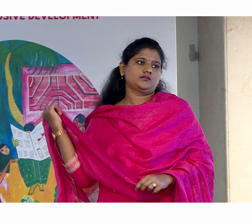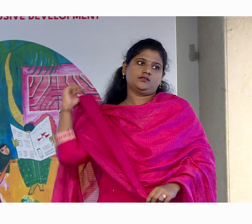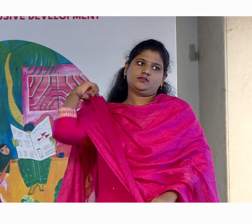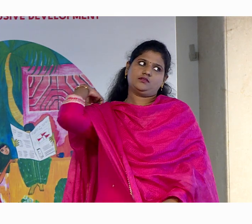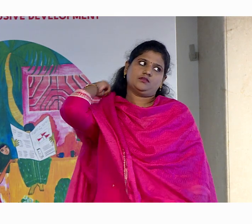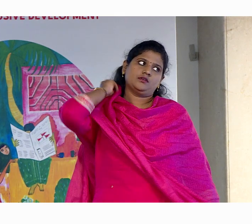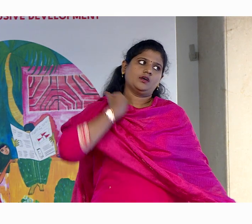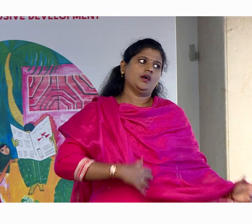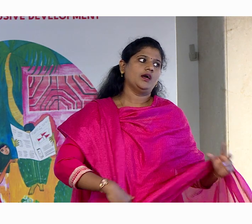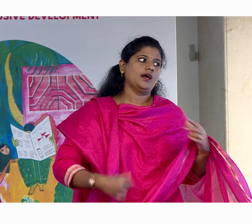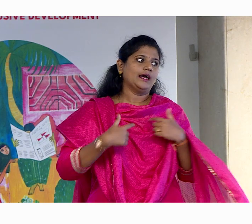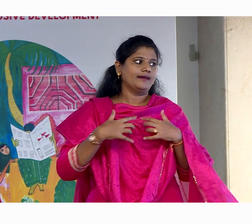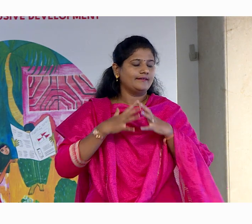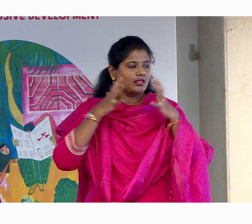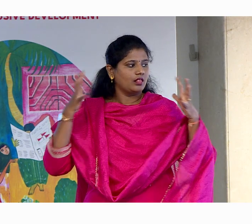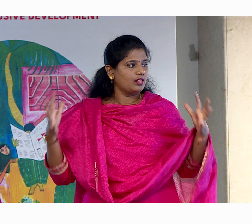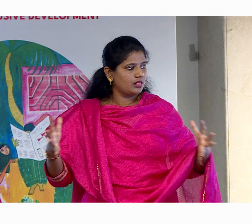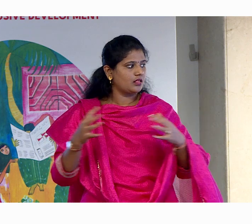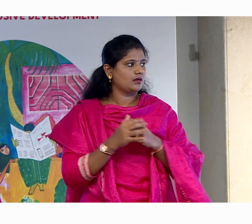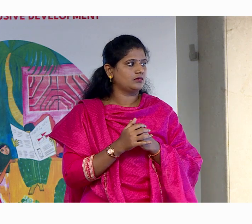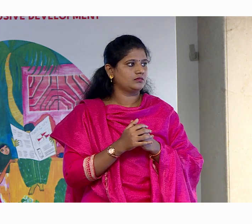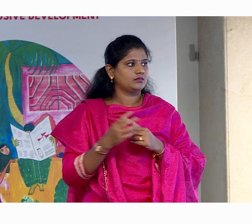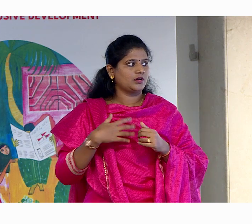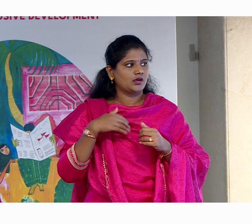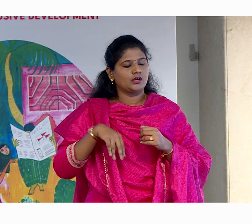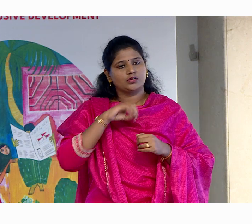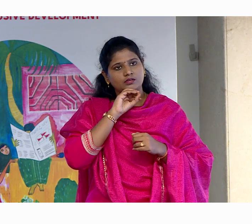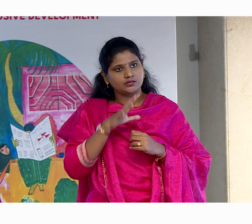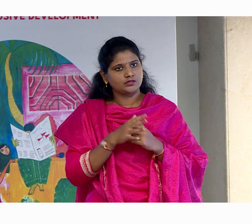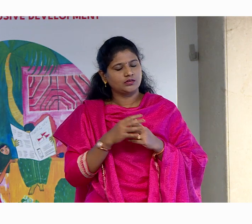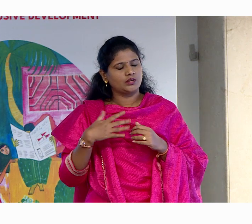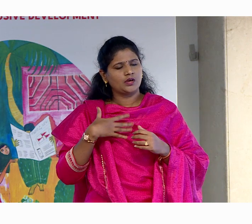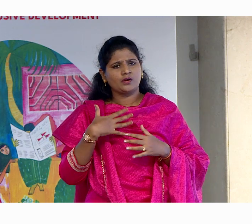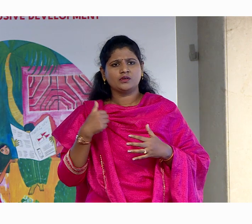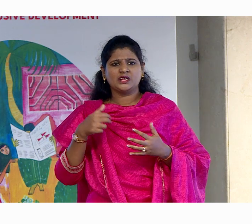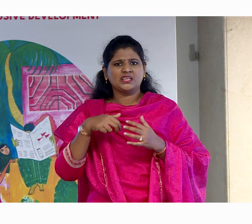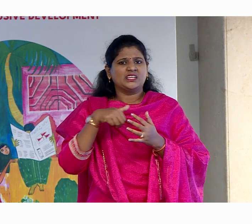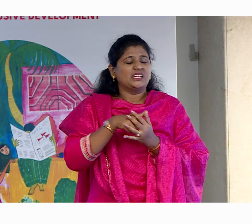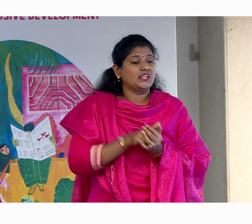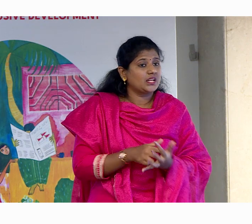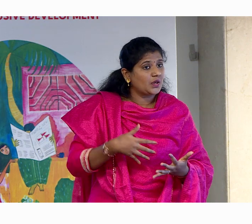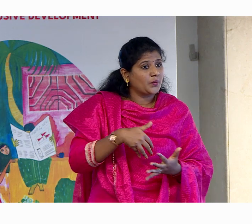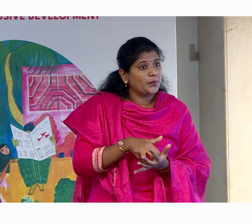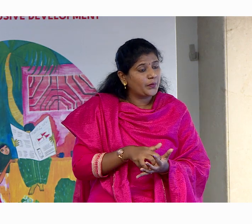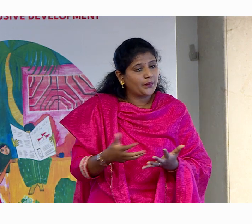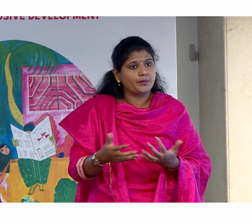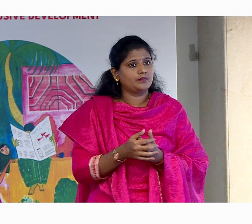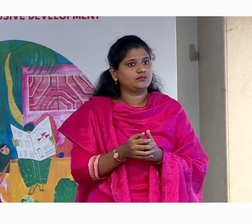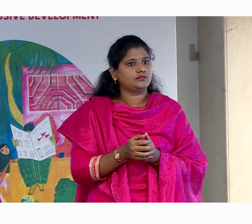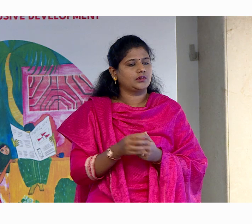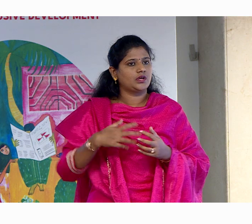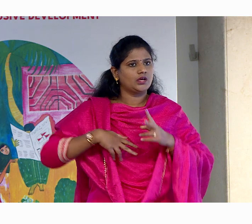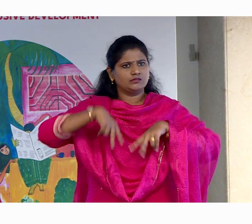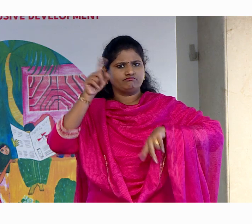There has long been, and unfortunately still continues to be, a very naive view that implementing is a very rational